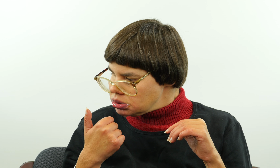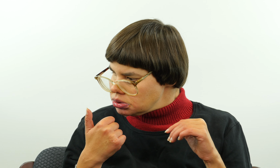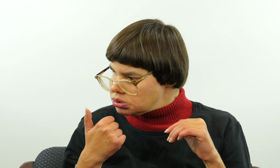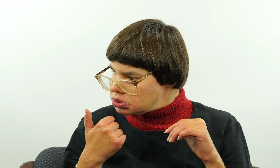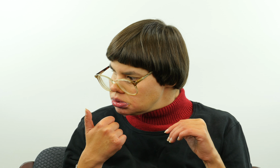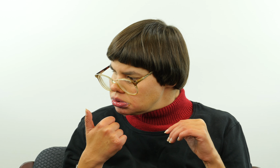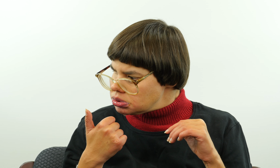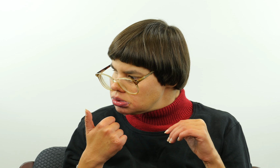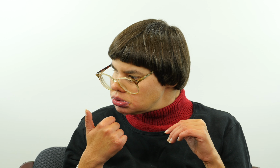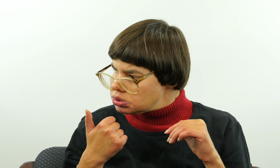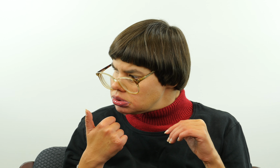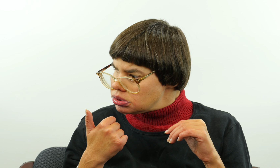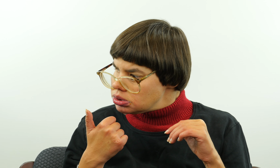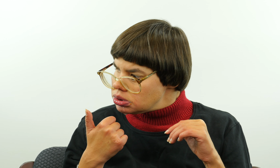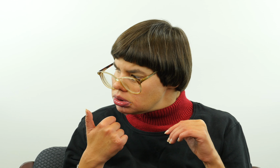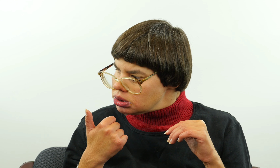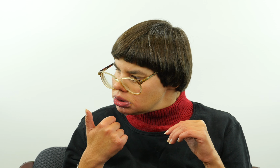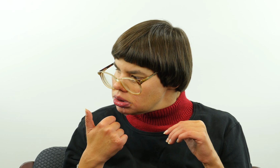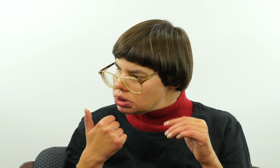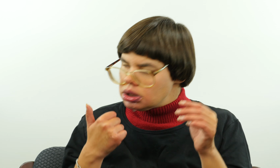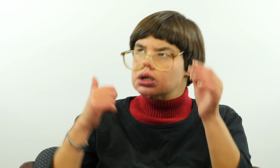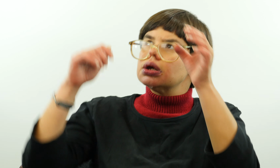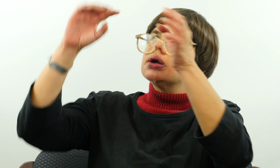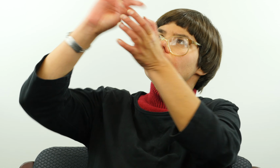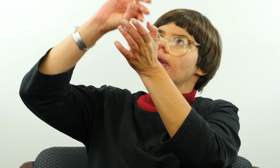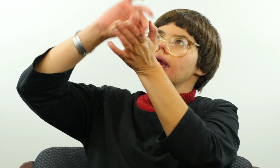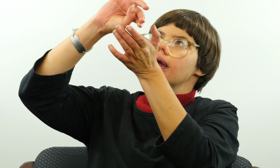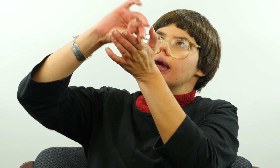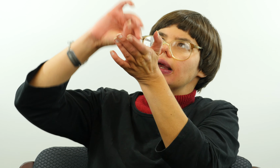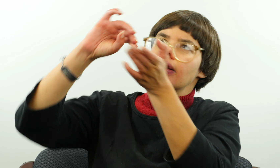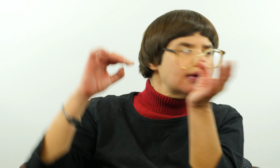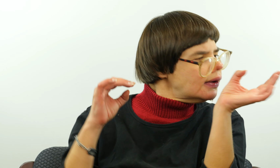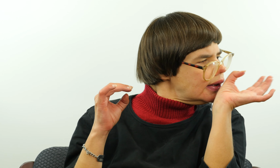Can you just name any of those? Where's your smile, Emily? I want to have eight. all excited about it?